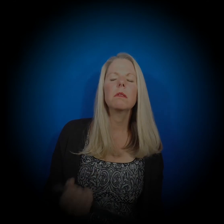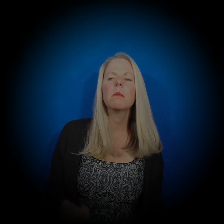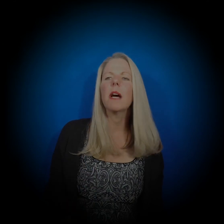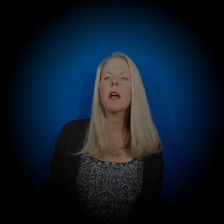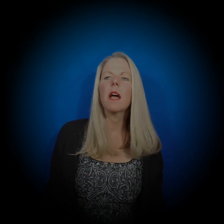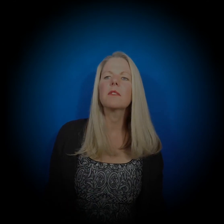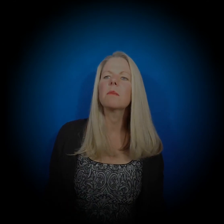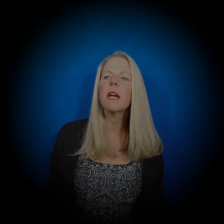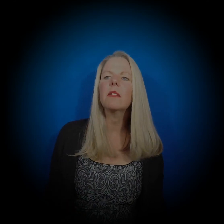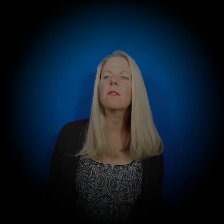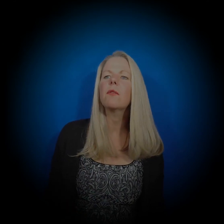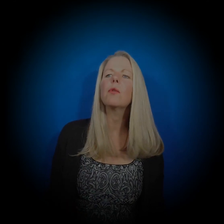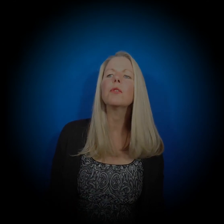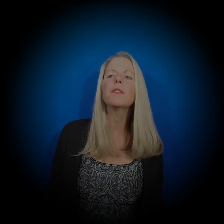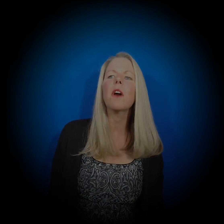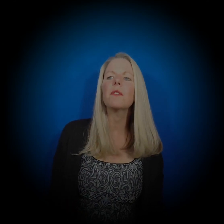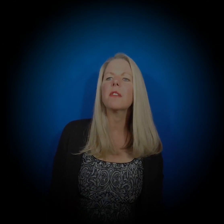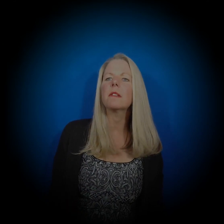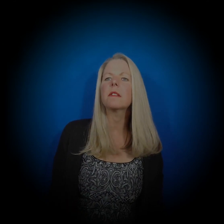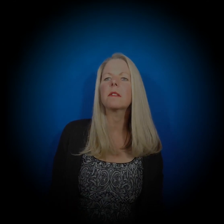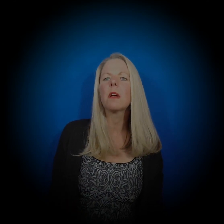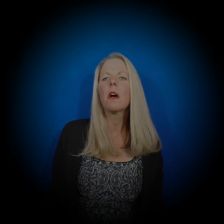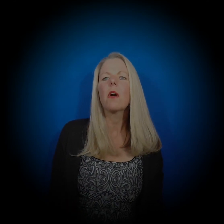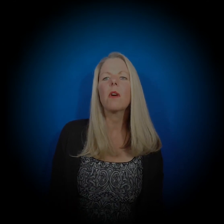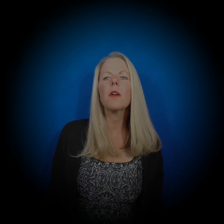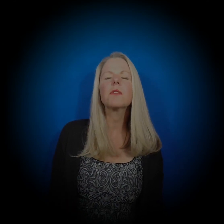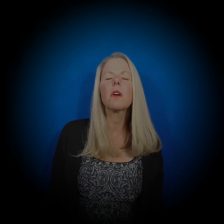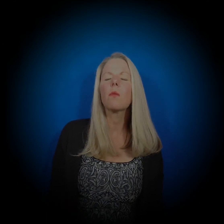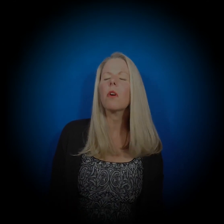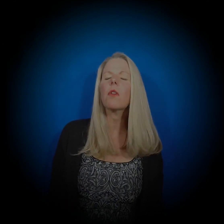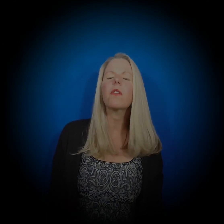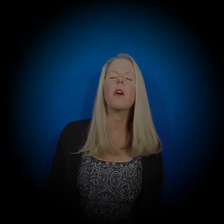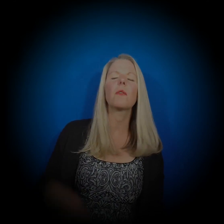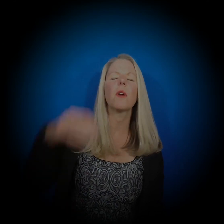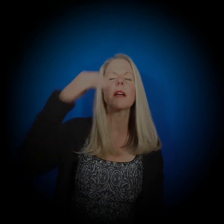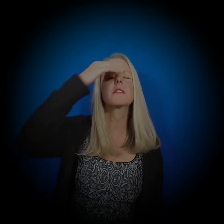Mine eyes are made the fools of other senses, or else worth all the rest.